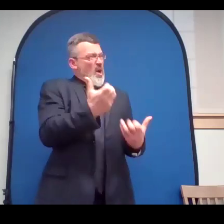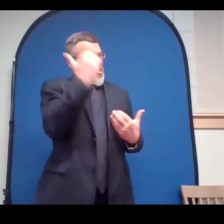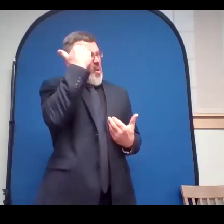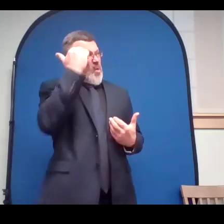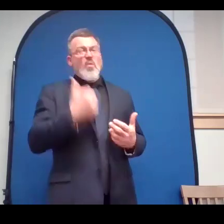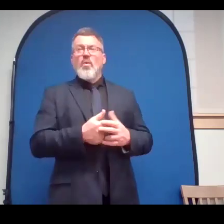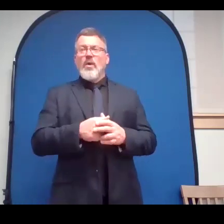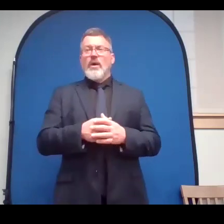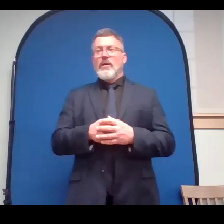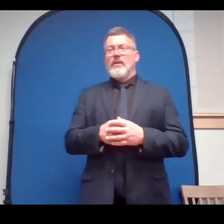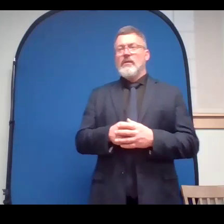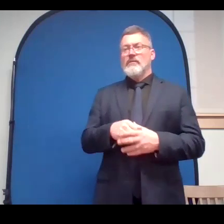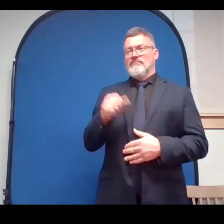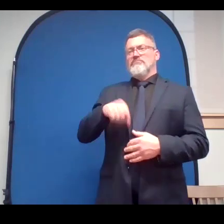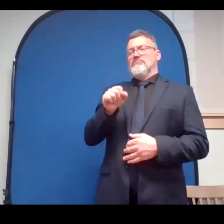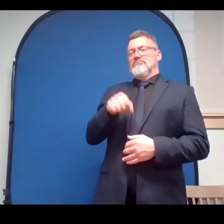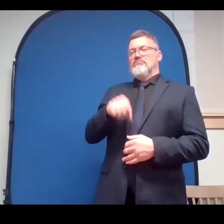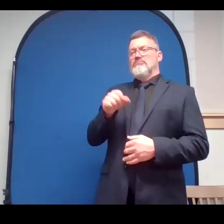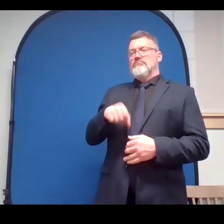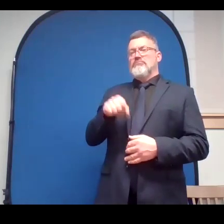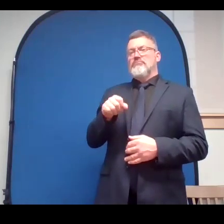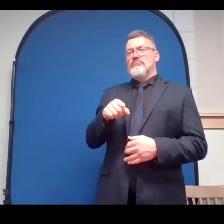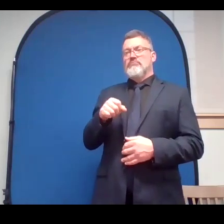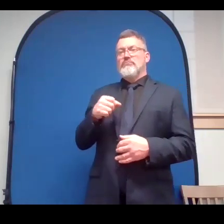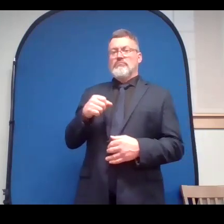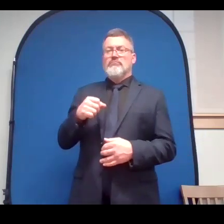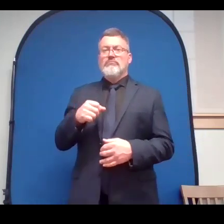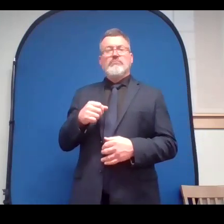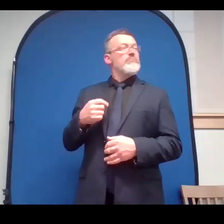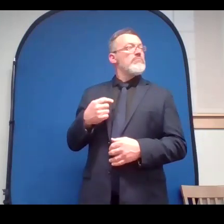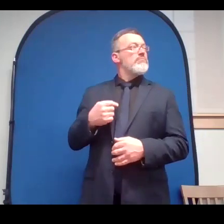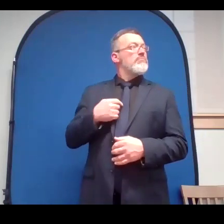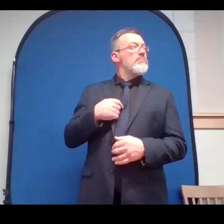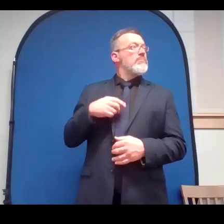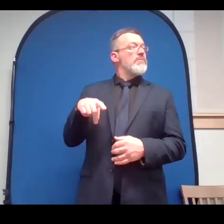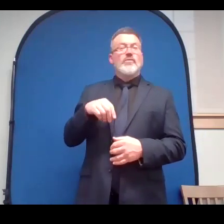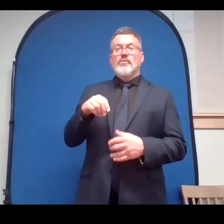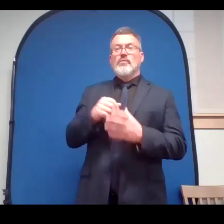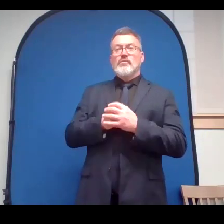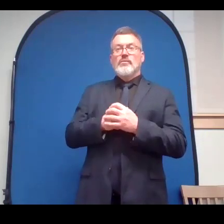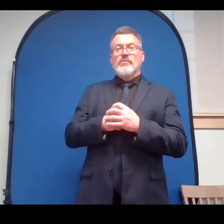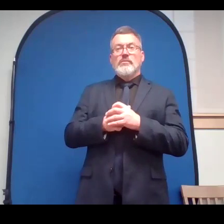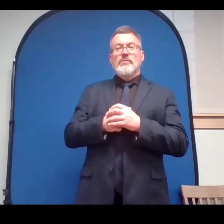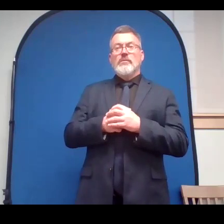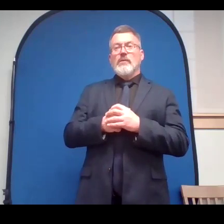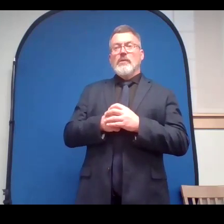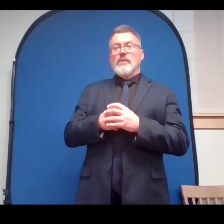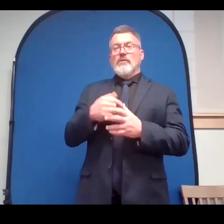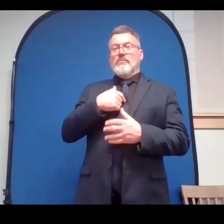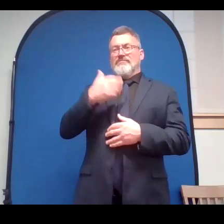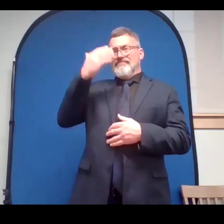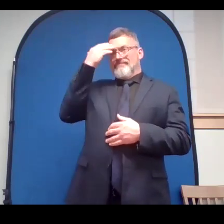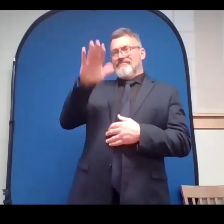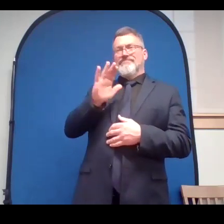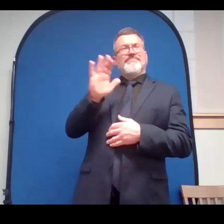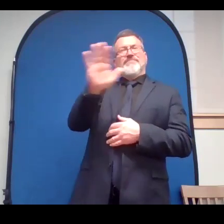yes, we do, but we do things differently in Nashua. I mean, I don't know the policies of what they do in Sagahawk County, but if you're